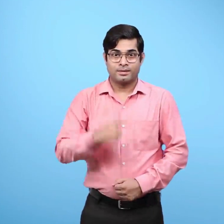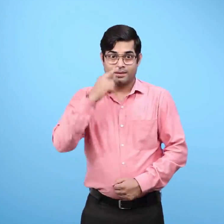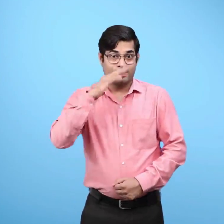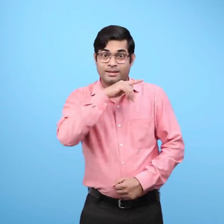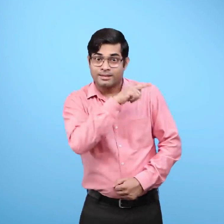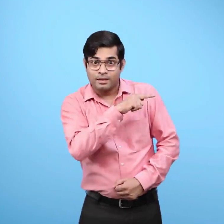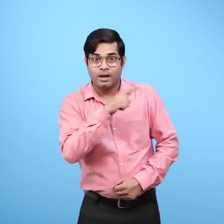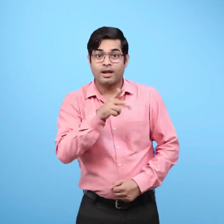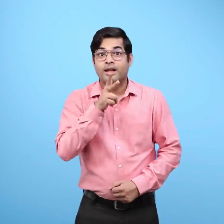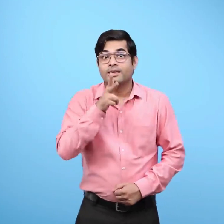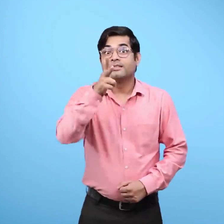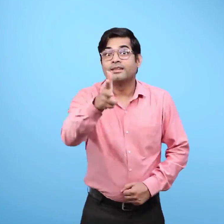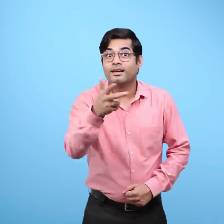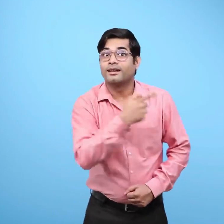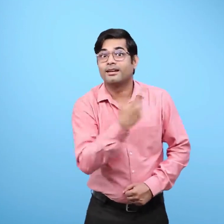And the girl tells us,